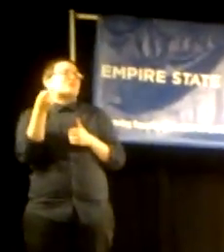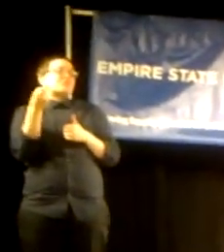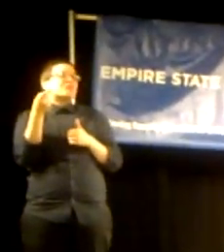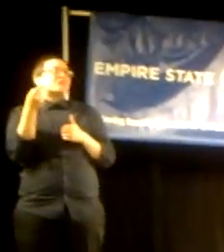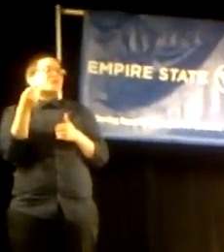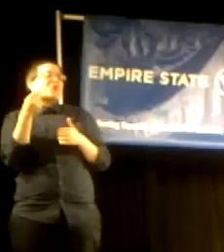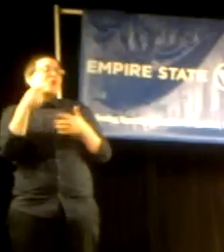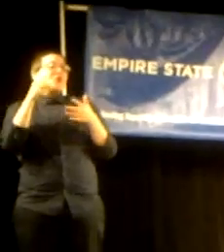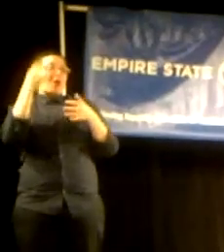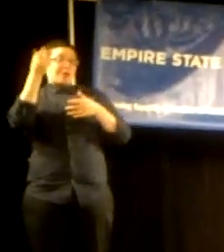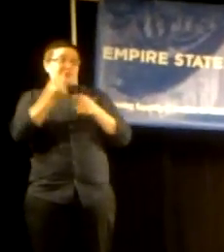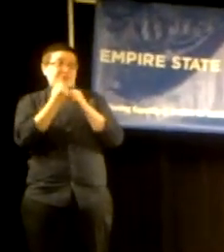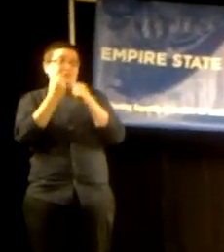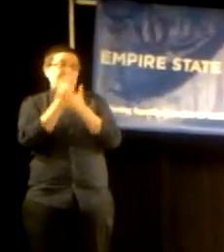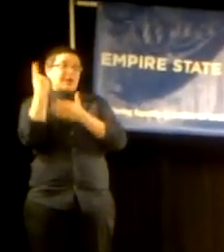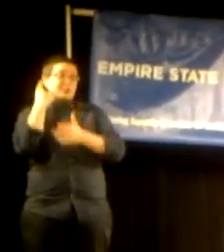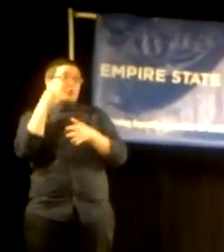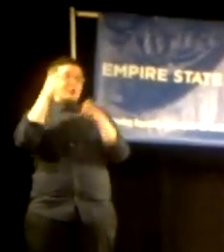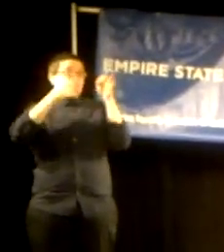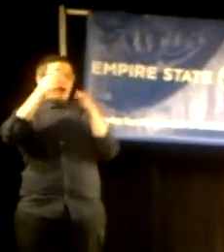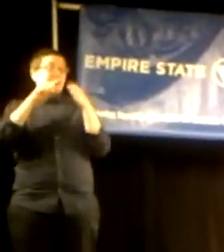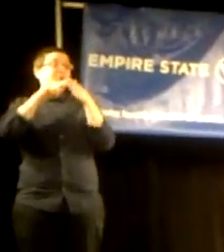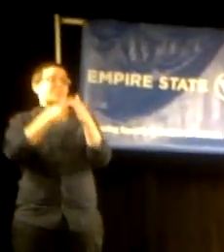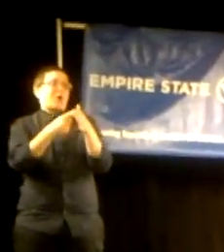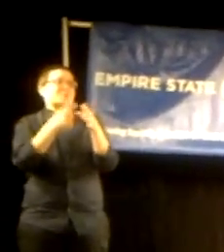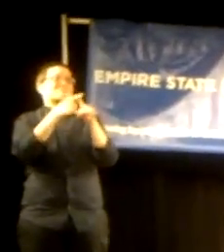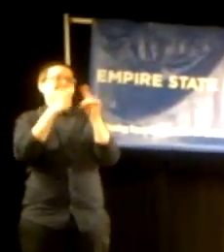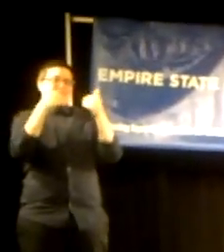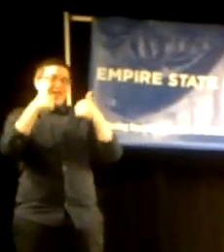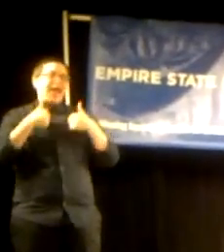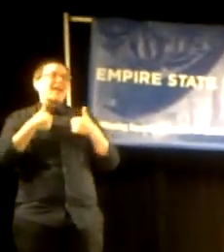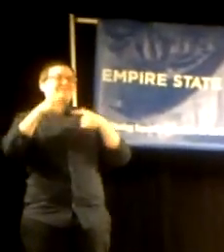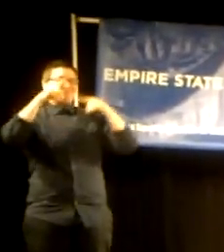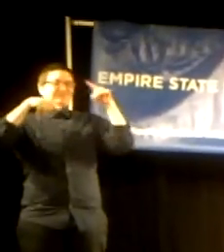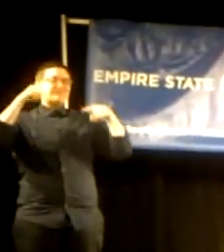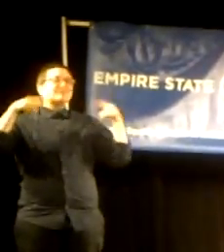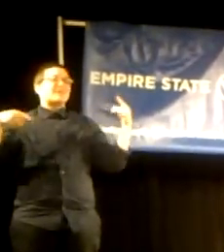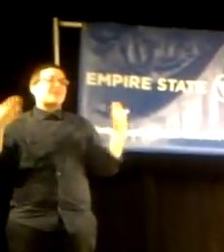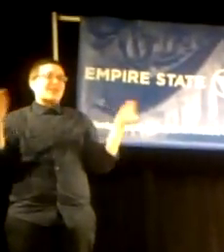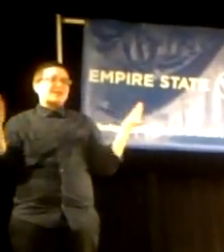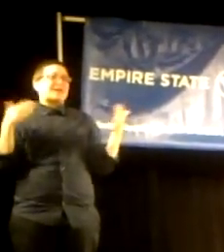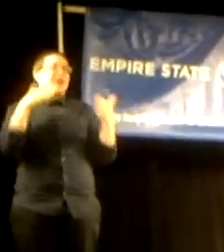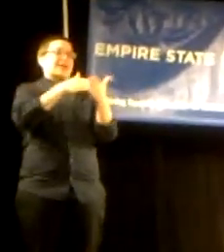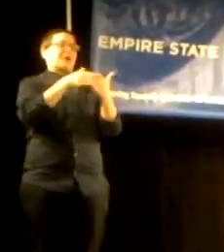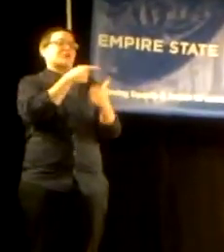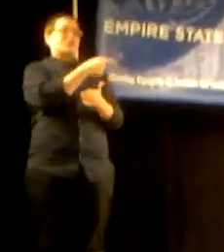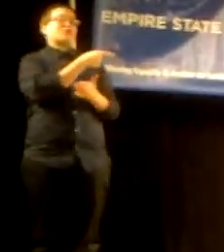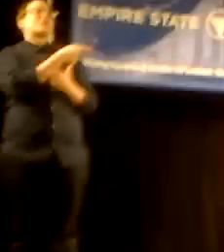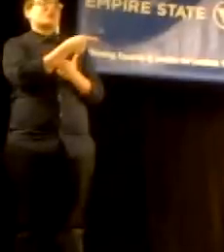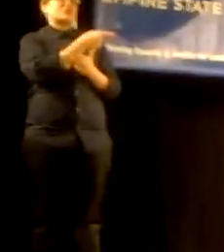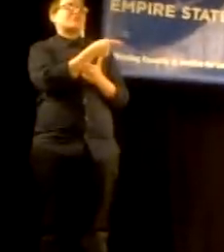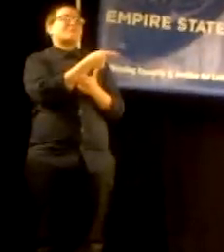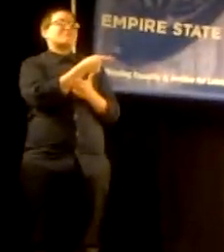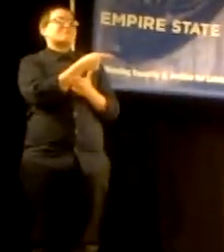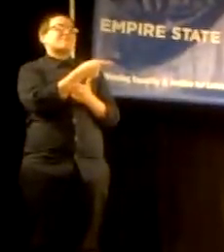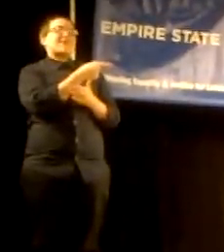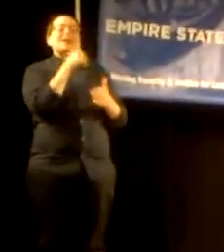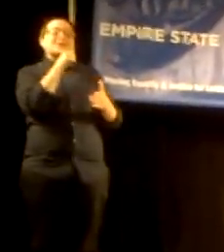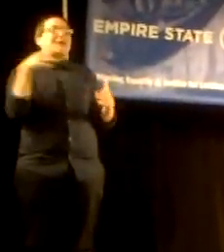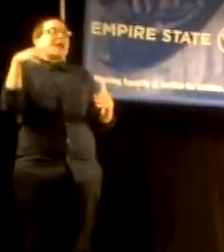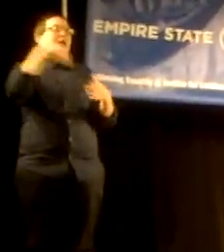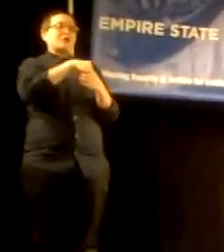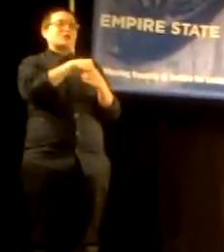to start last week, but after a series of evidentiary rulings went against C.C. C.C., rulings which excluded evidence